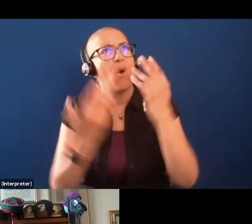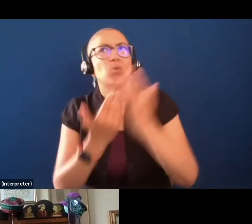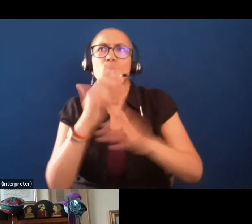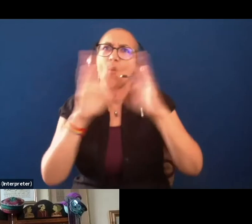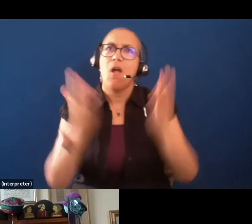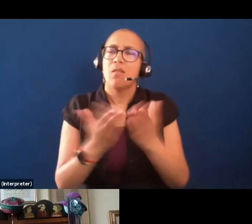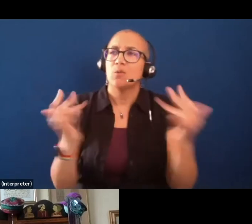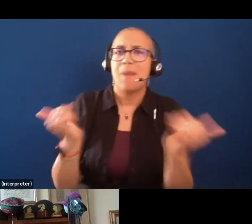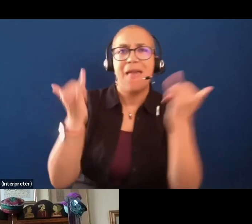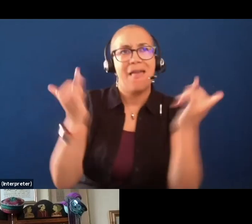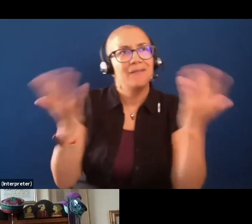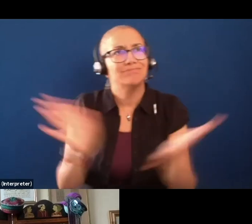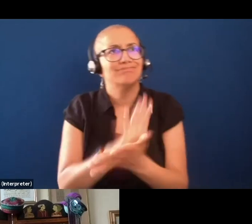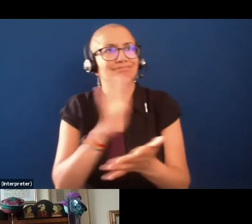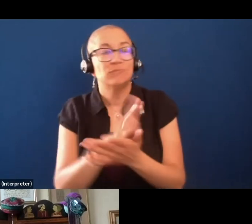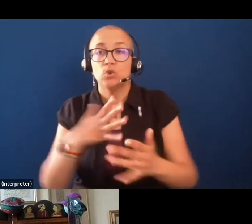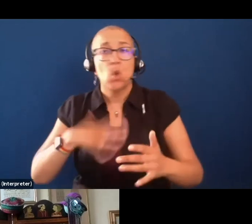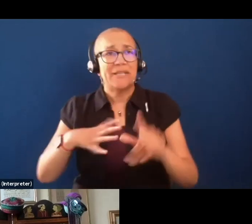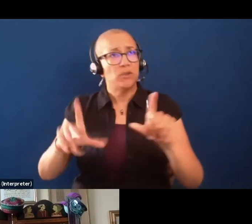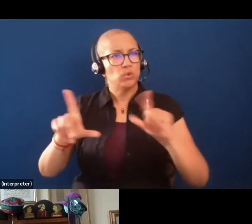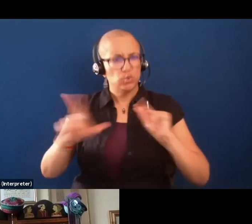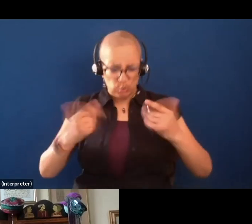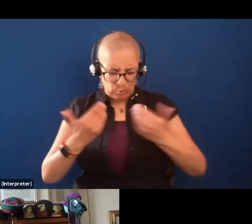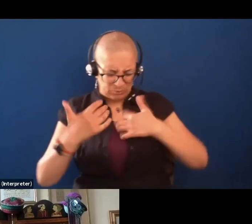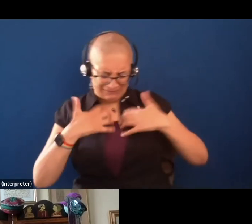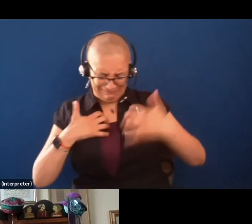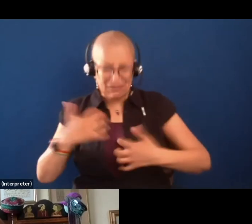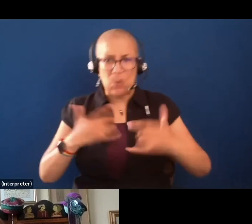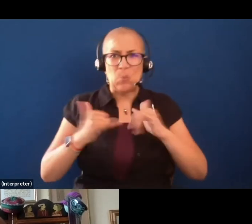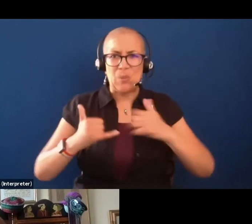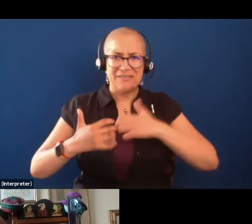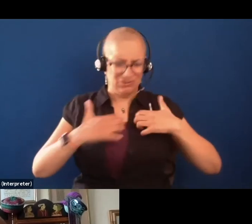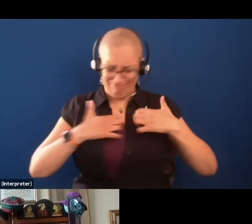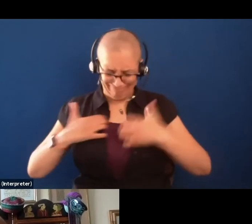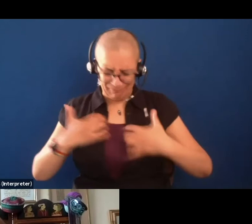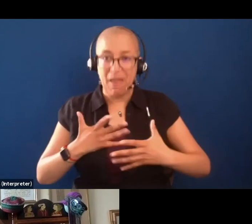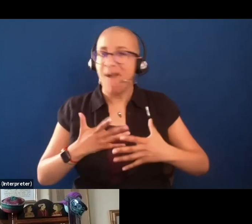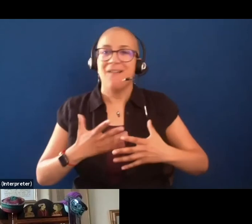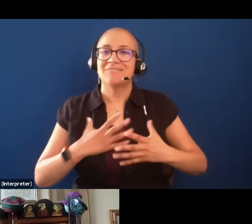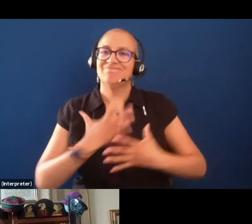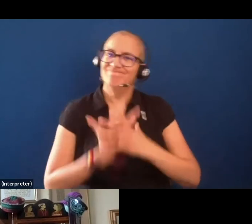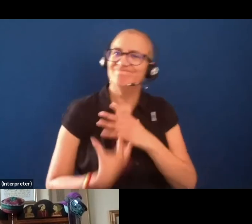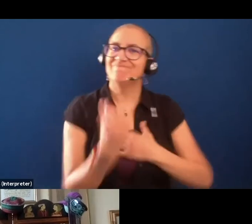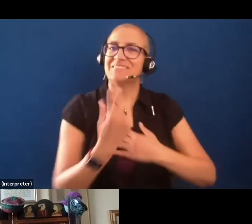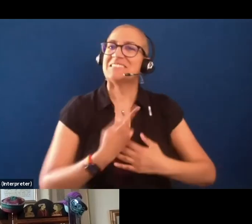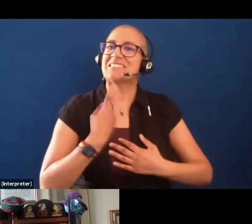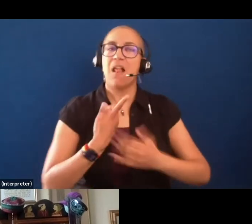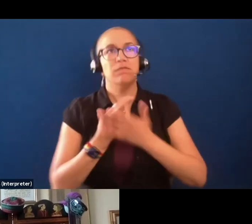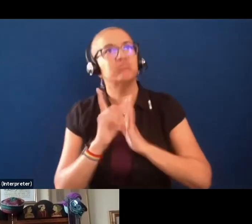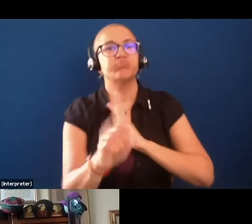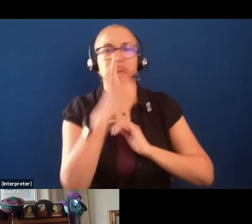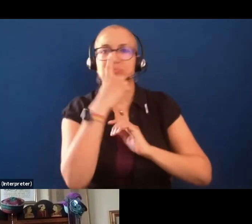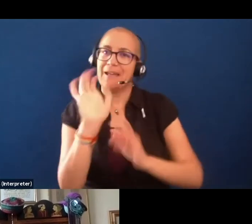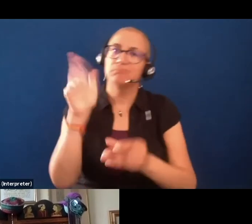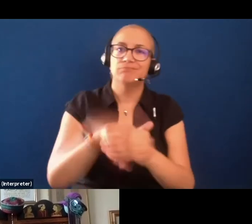space in which we do not have to choose between parts of ourselves and can bring our whole glorious selves to the table, where we do not have to